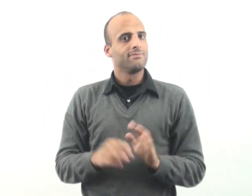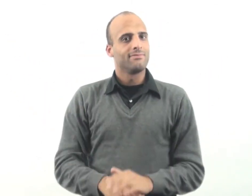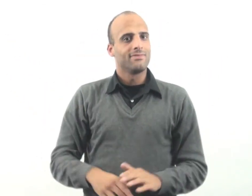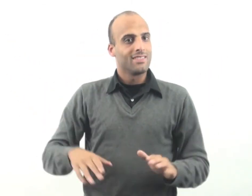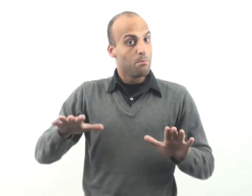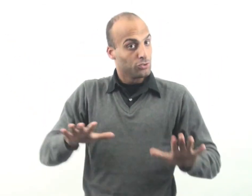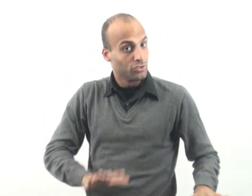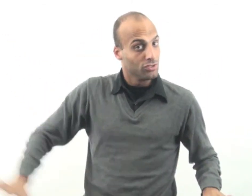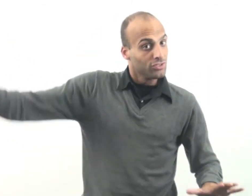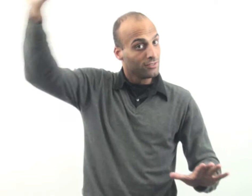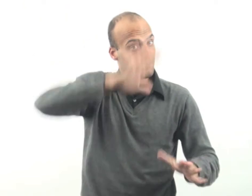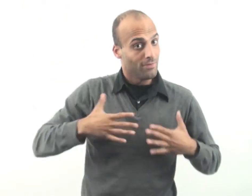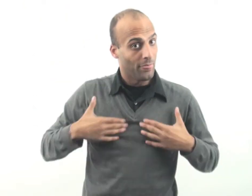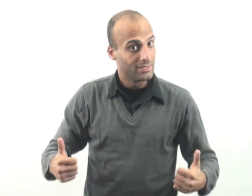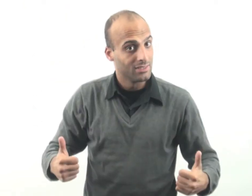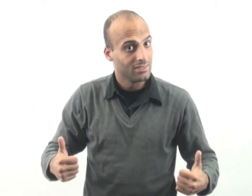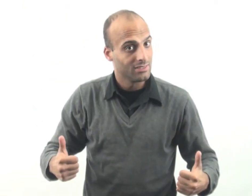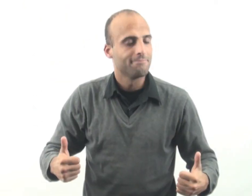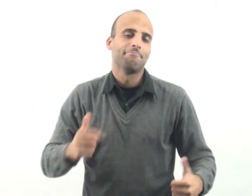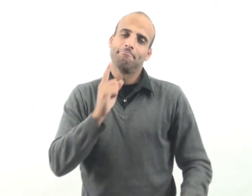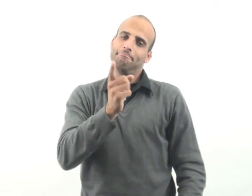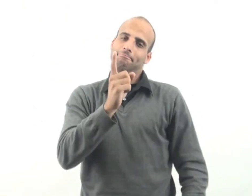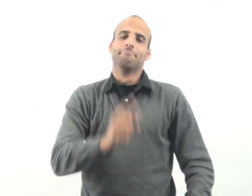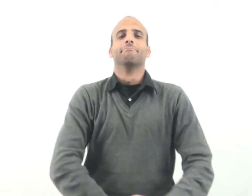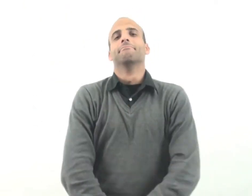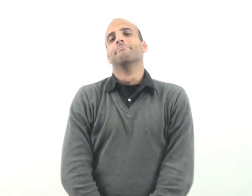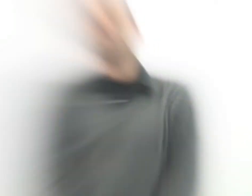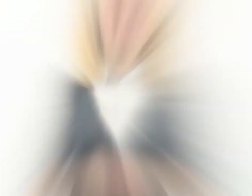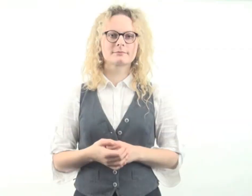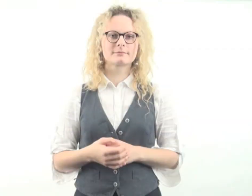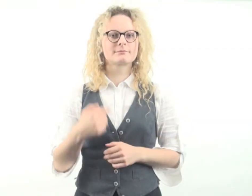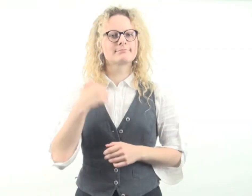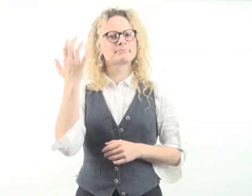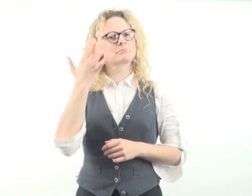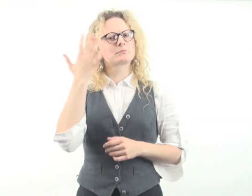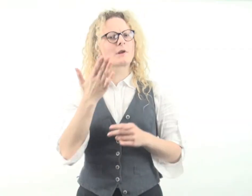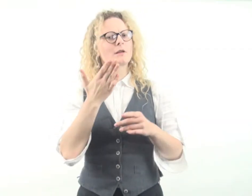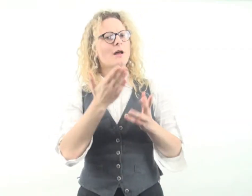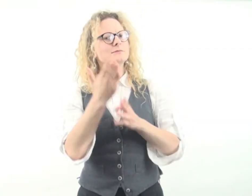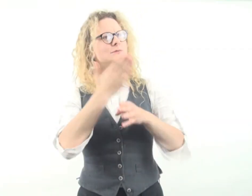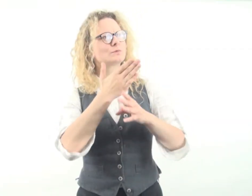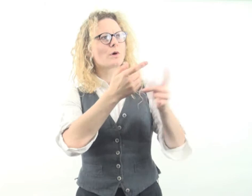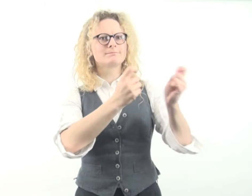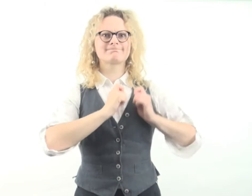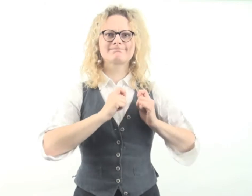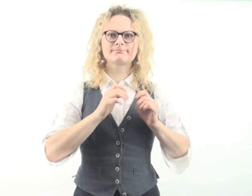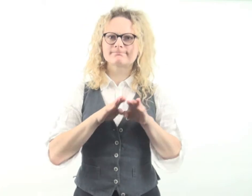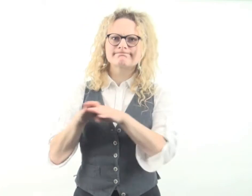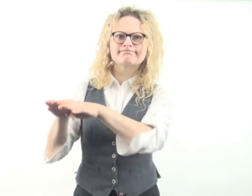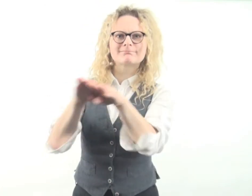will be reduced in that way, and Britain will just be healthier. This is what we want. I've also been wondering why in the awarding